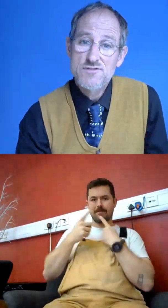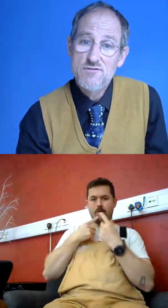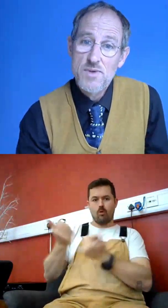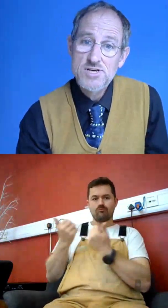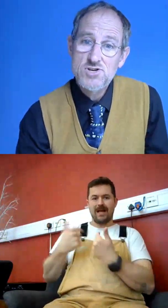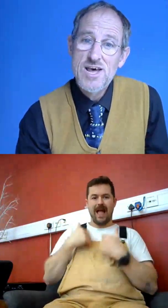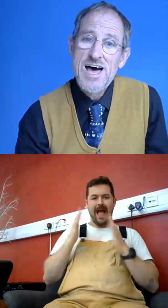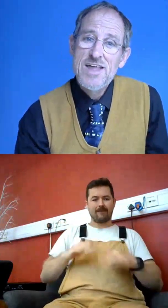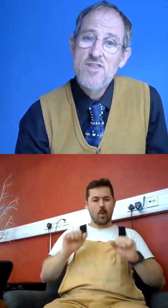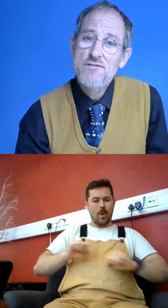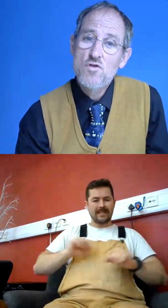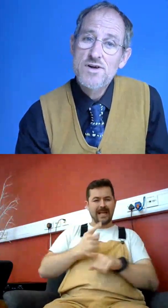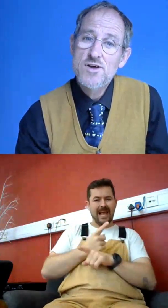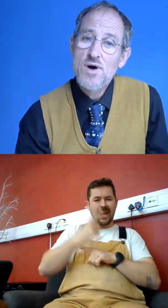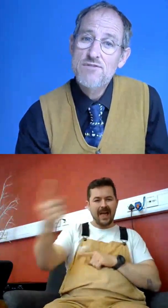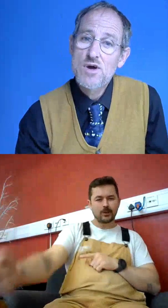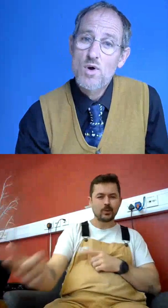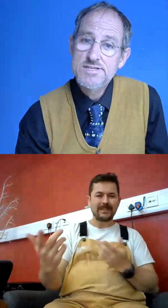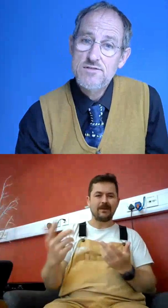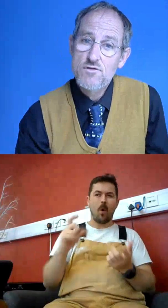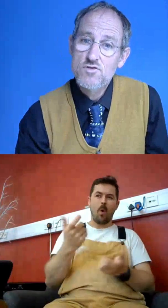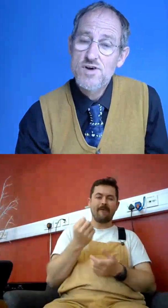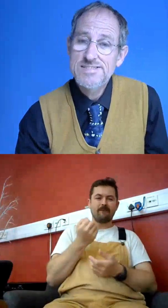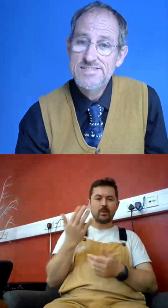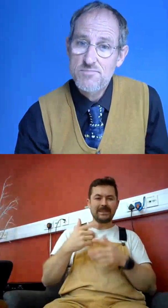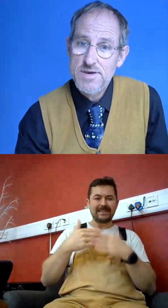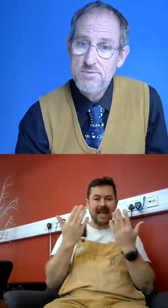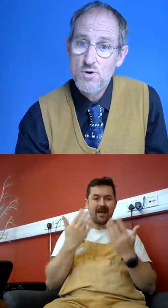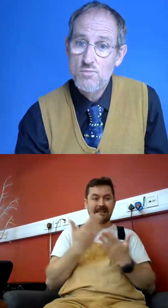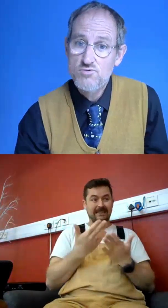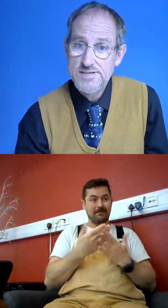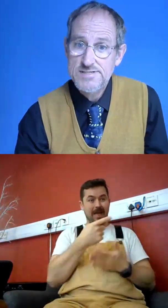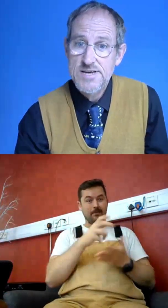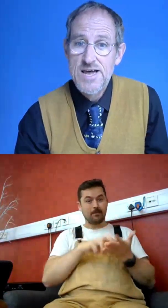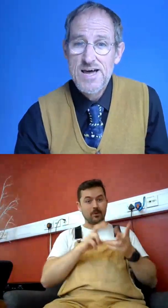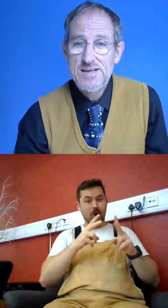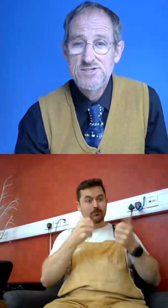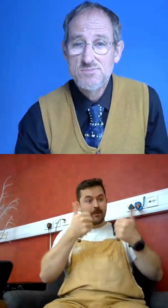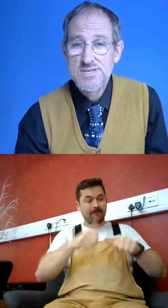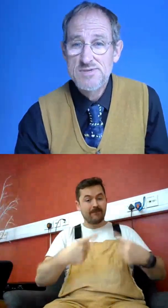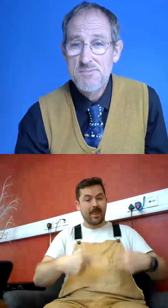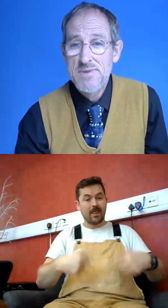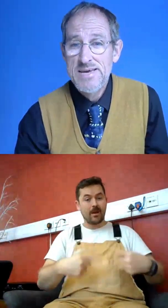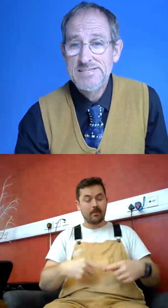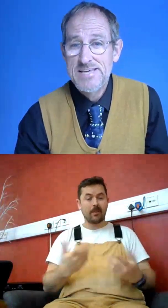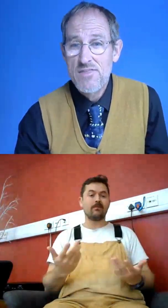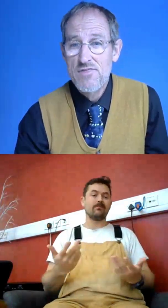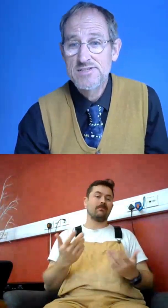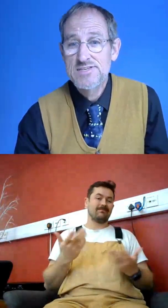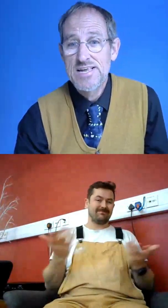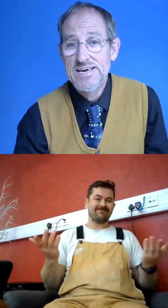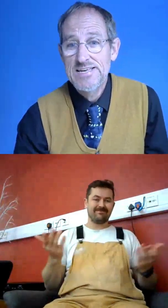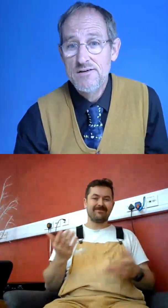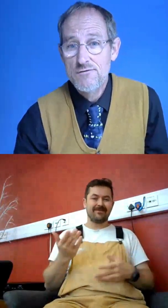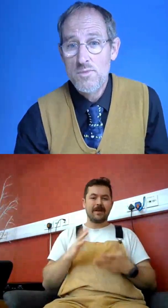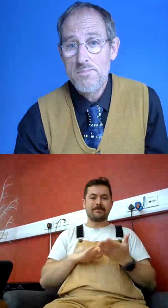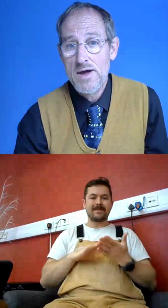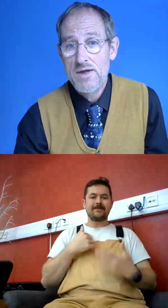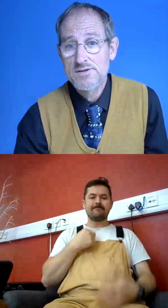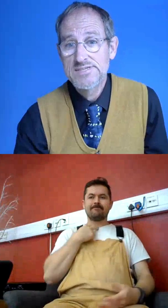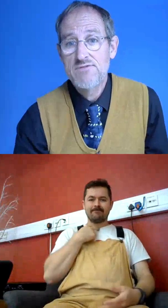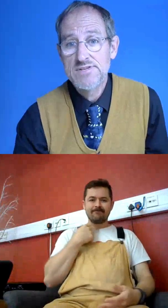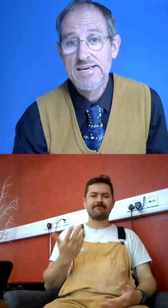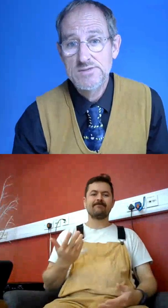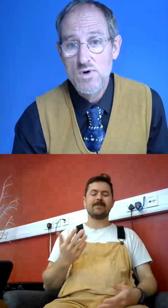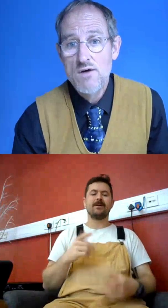miss out a lot of information, and therefore I don't have equality for the rest of the people who are present. And sometimes it means that things are delayed for